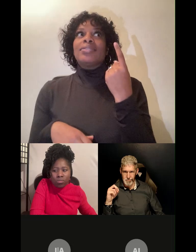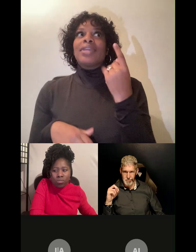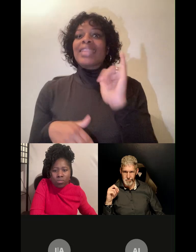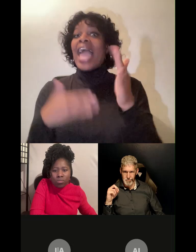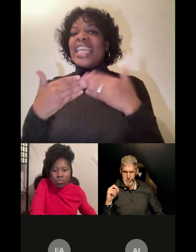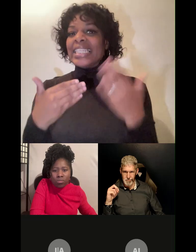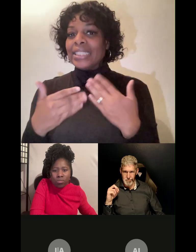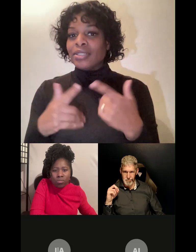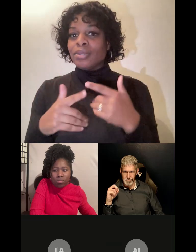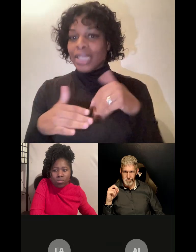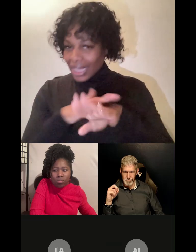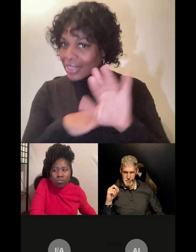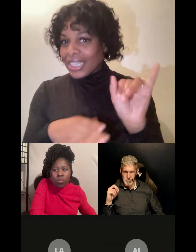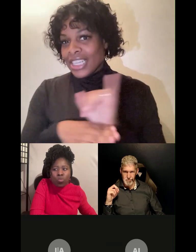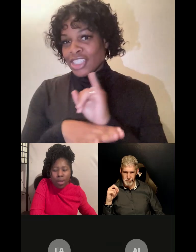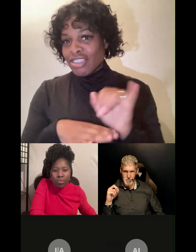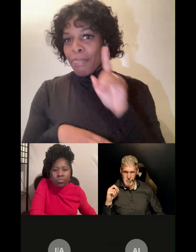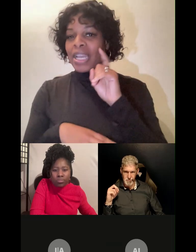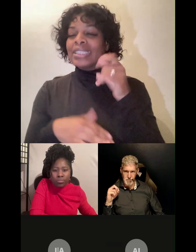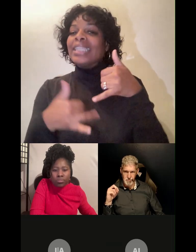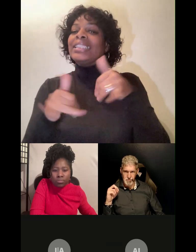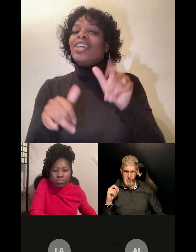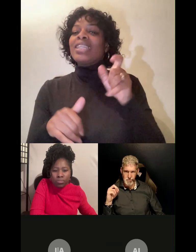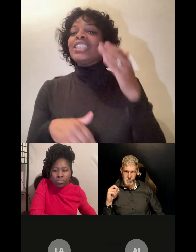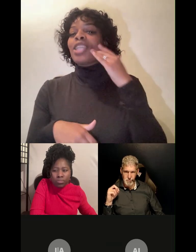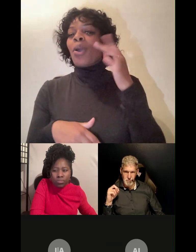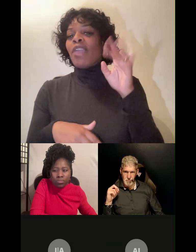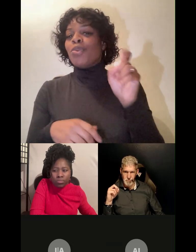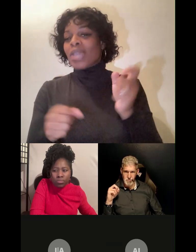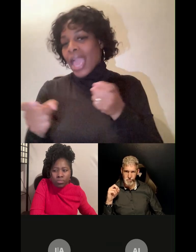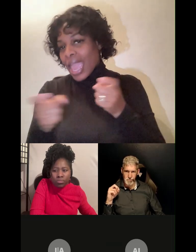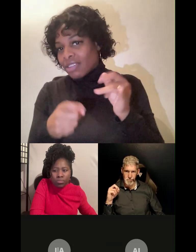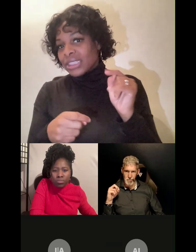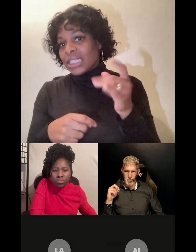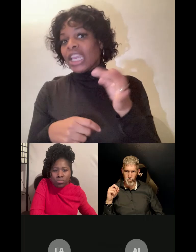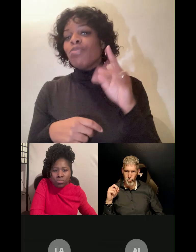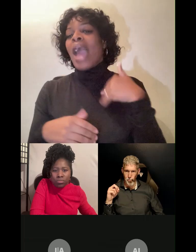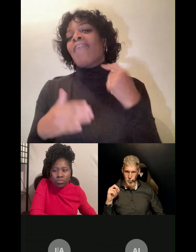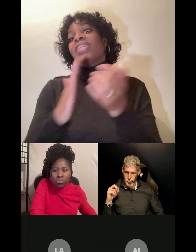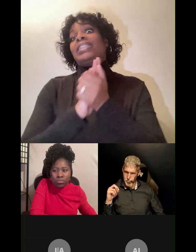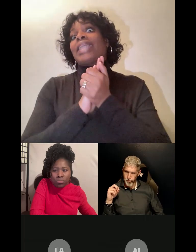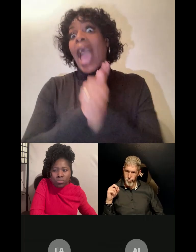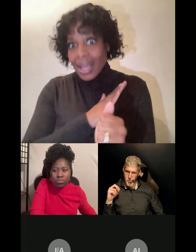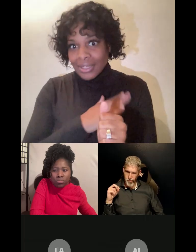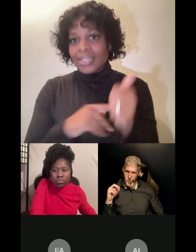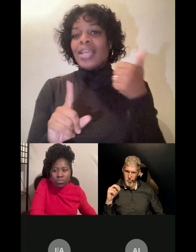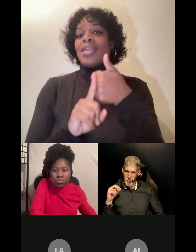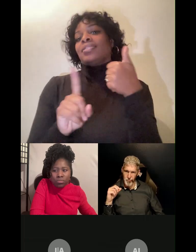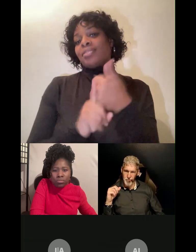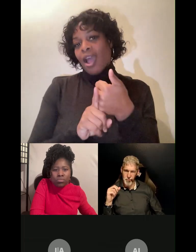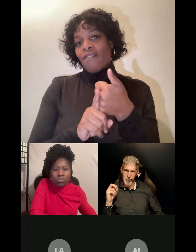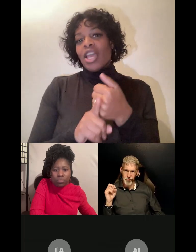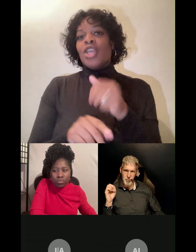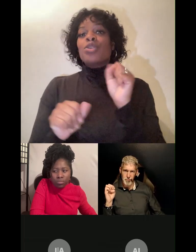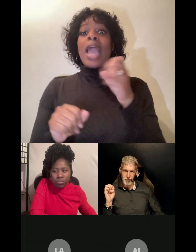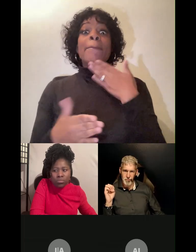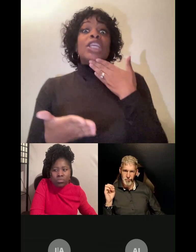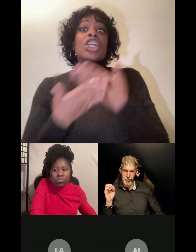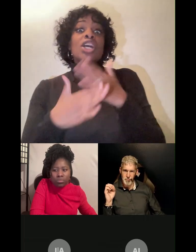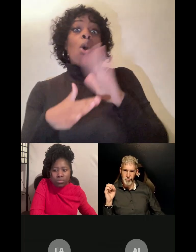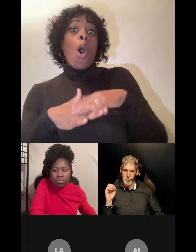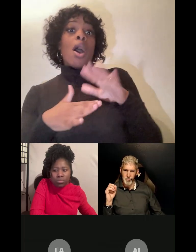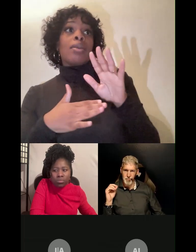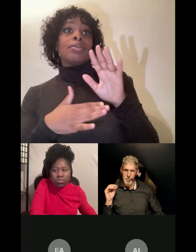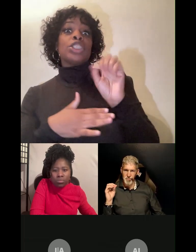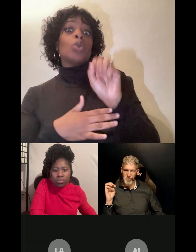always that easy to get in the industry because they still need to know if you can handle it, if you have the talent and stuff. You can't